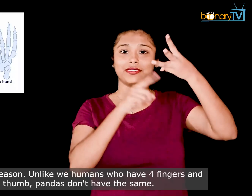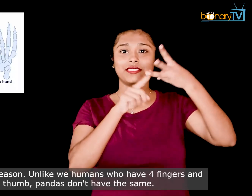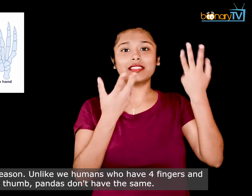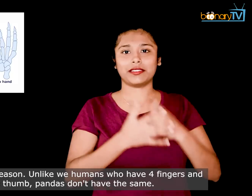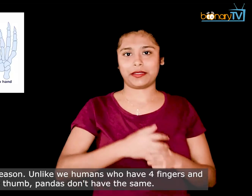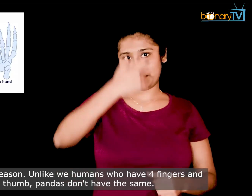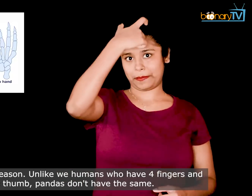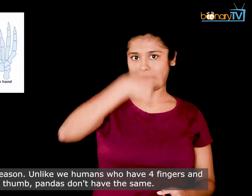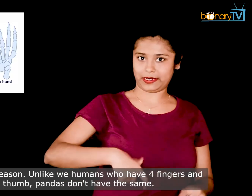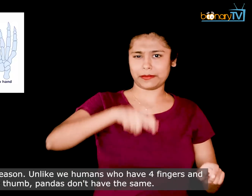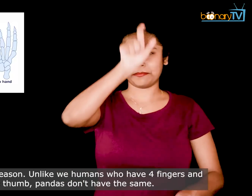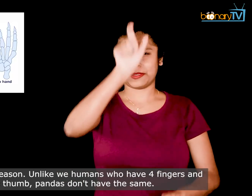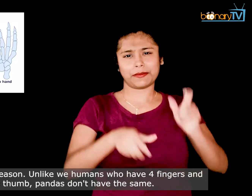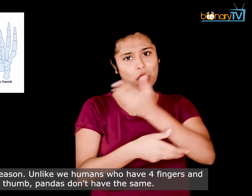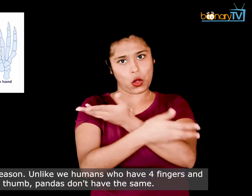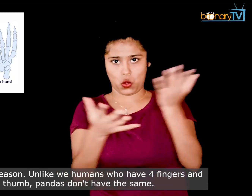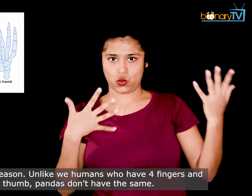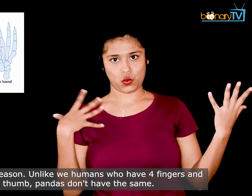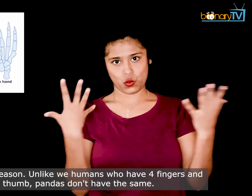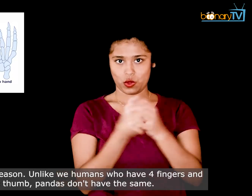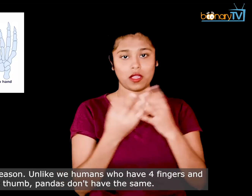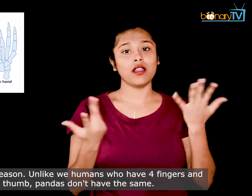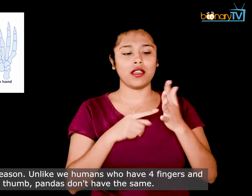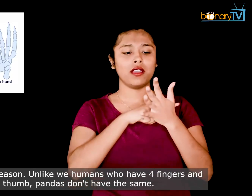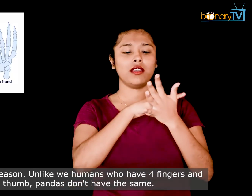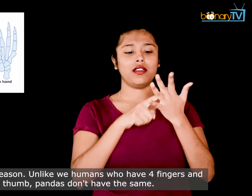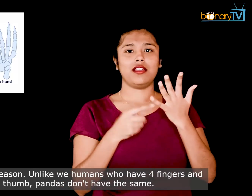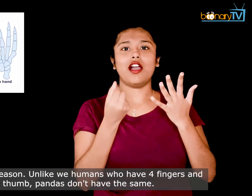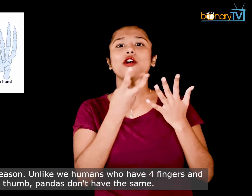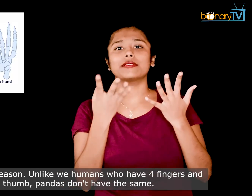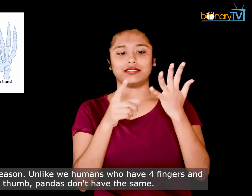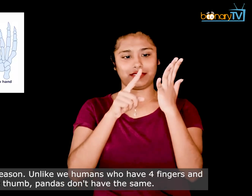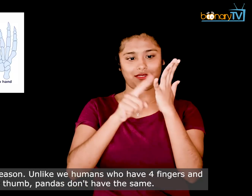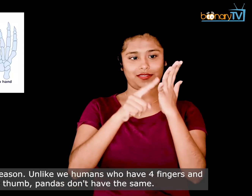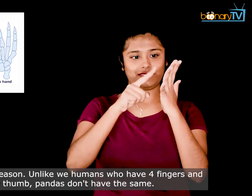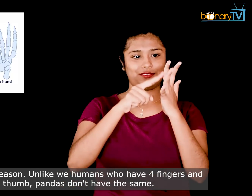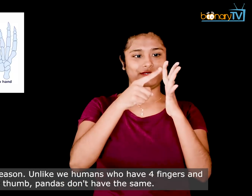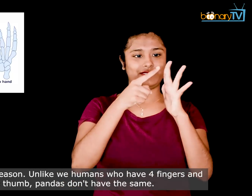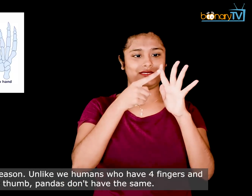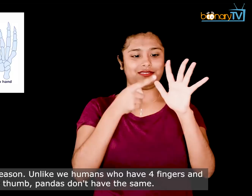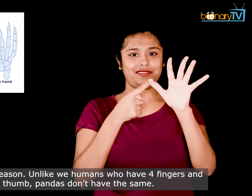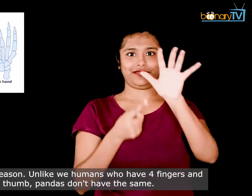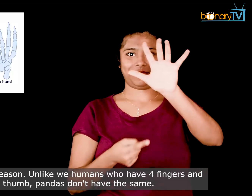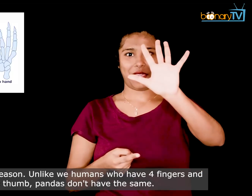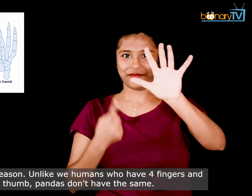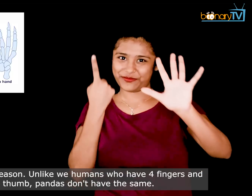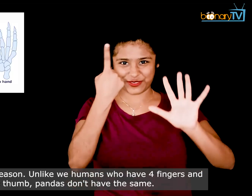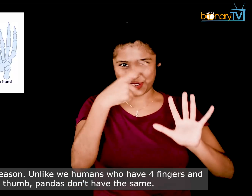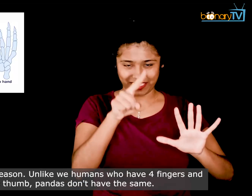Here's the third reason. Unlike we humans who have 4 fingers and 1 thumb,